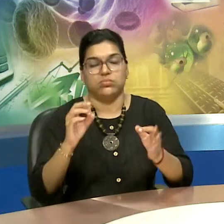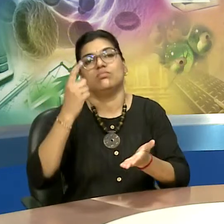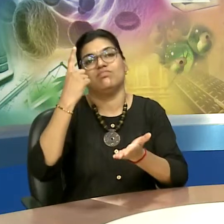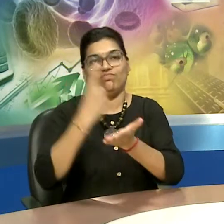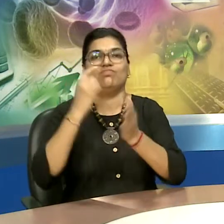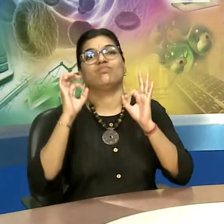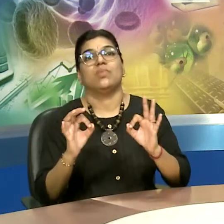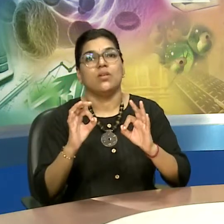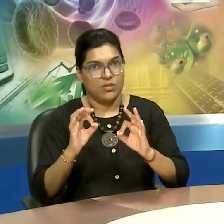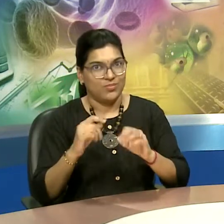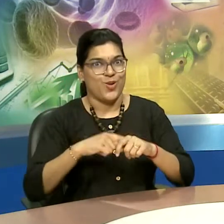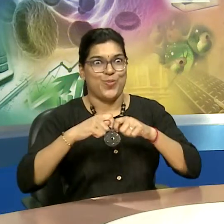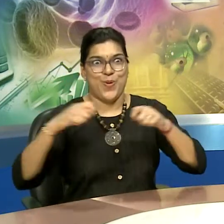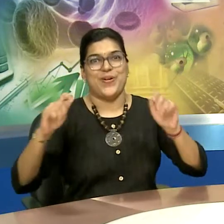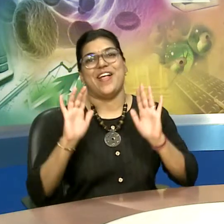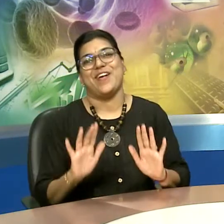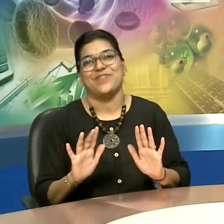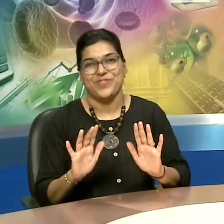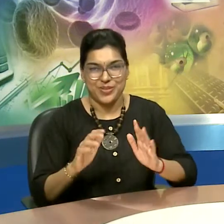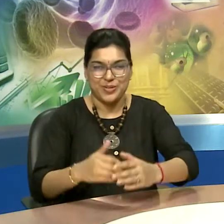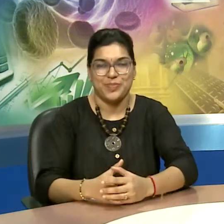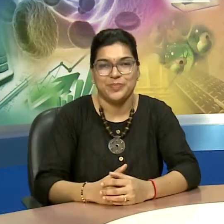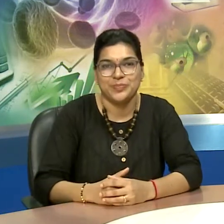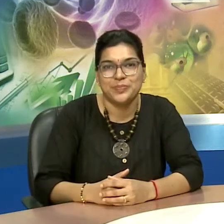Constitution has been rigidity in it.